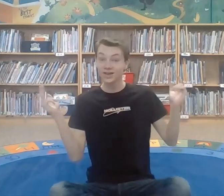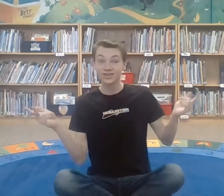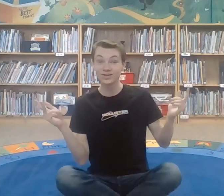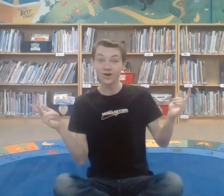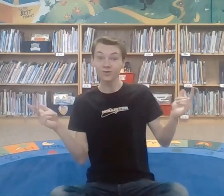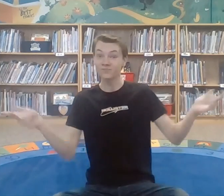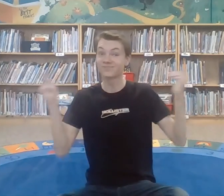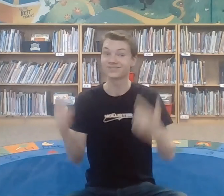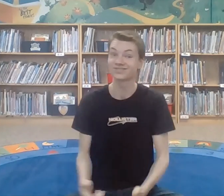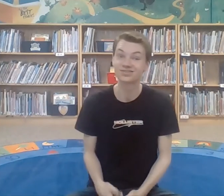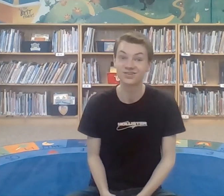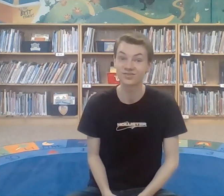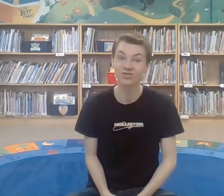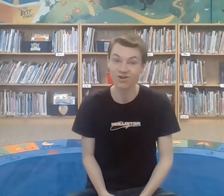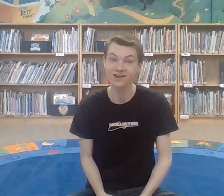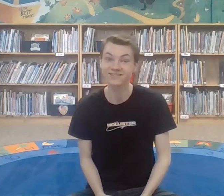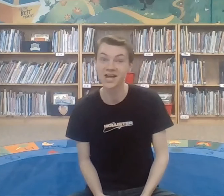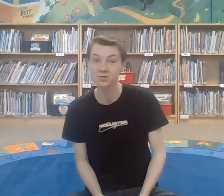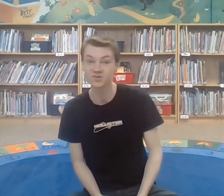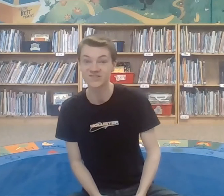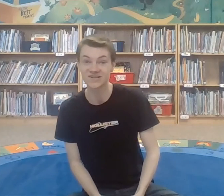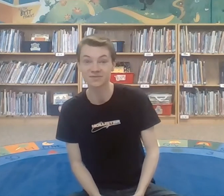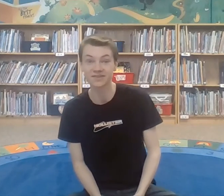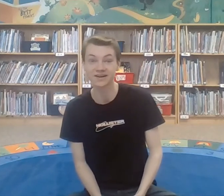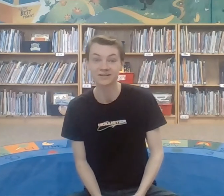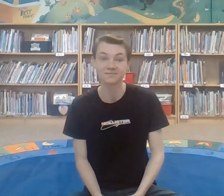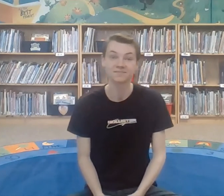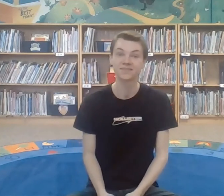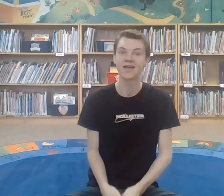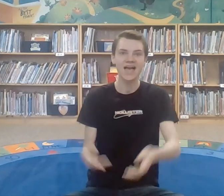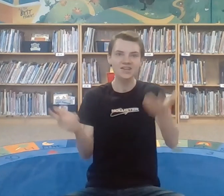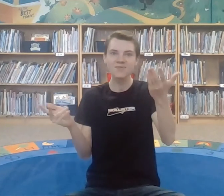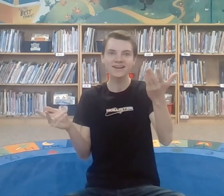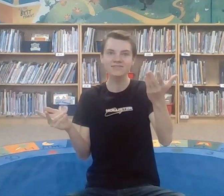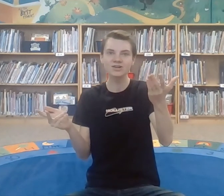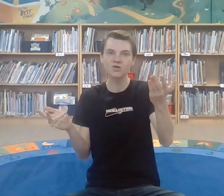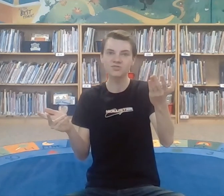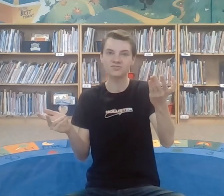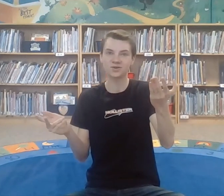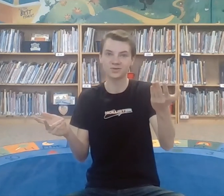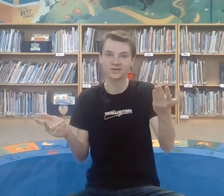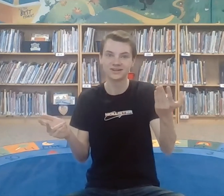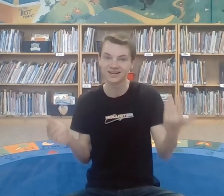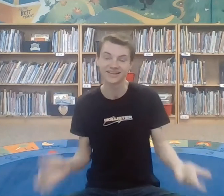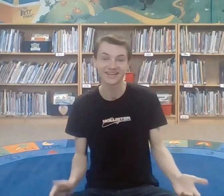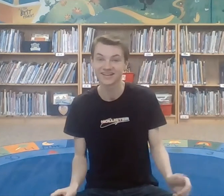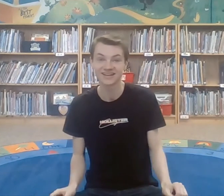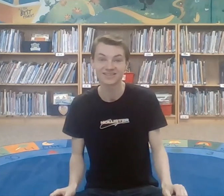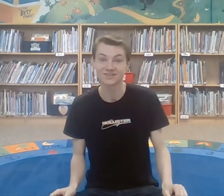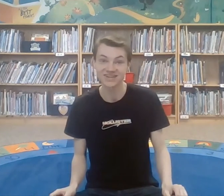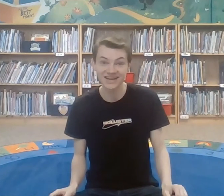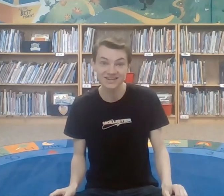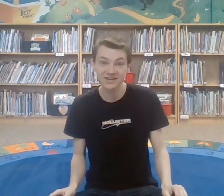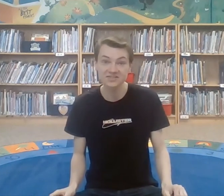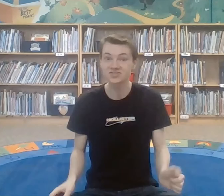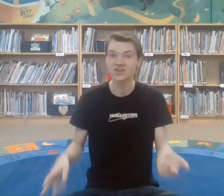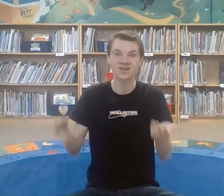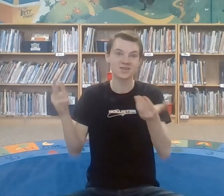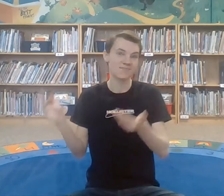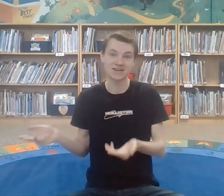You know, there's a lot of languages out there, and you might even know a few. There's English, you might know